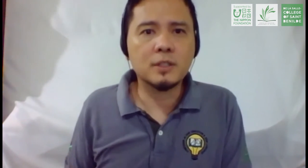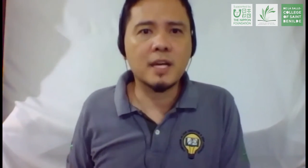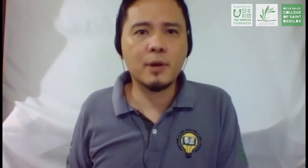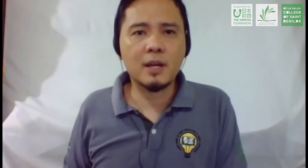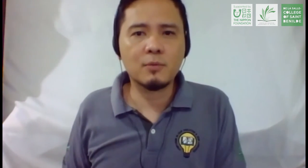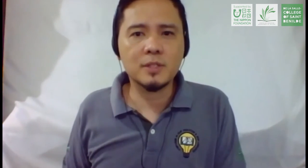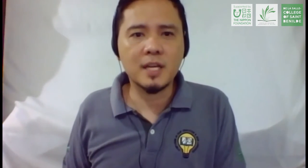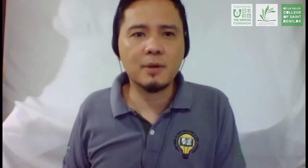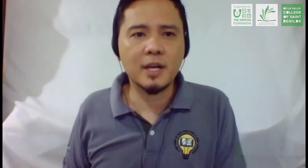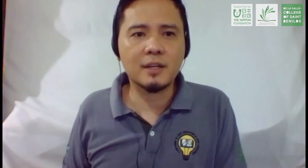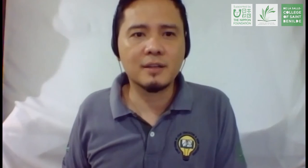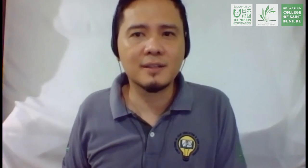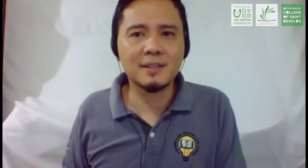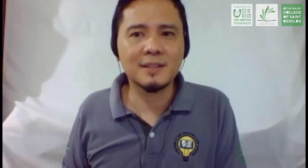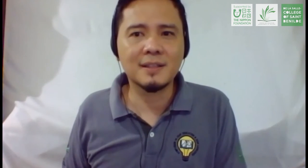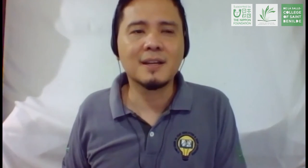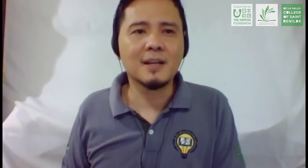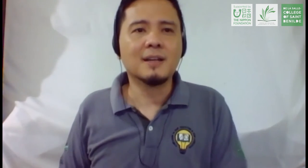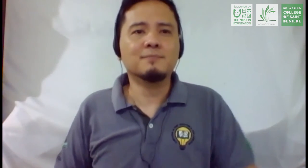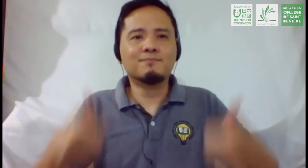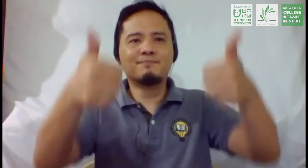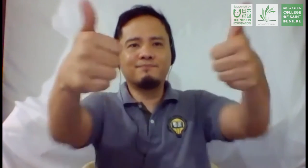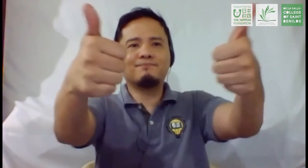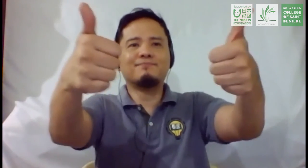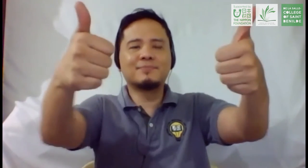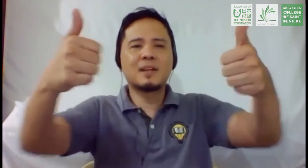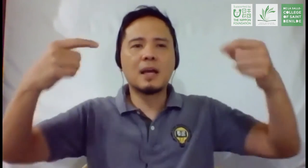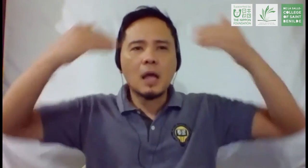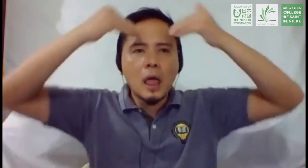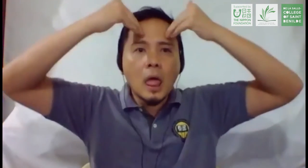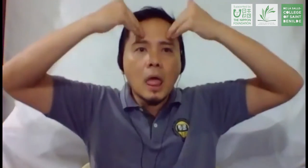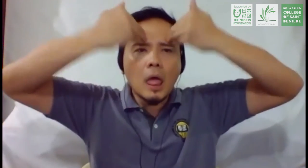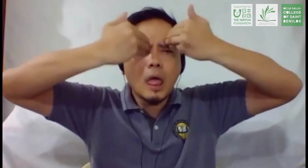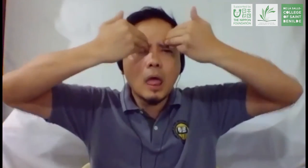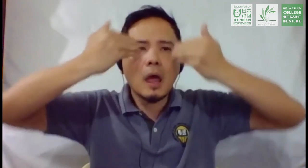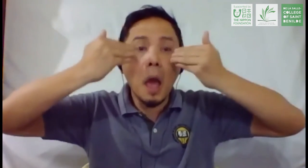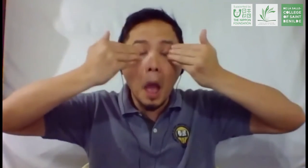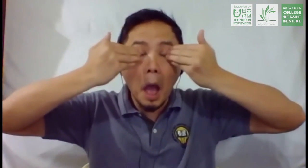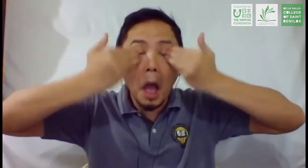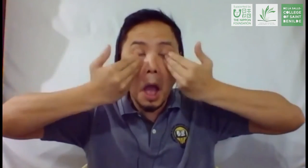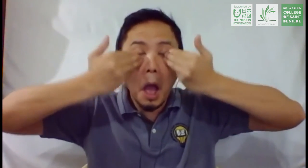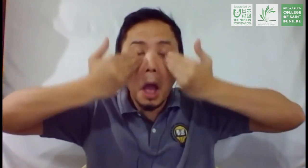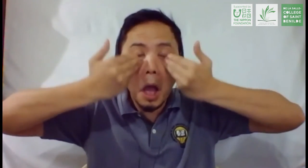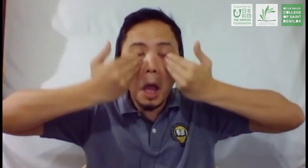We'll take a break. We'll take a break. Okay, yeah. I'm sure your minds are tired and your eyes also.